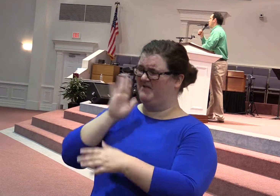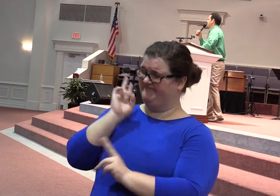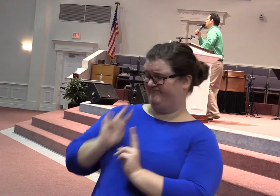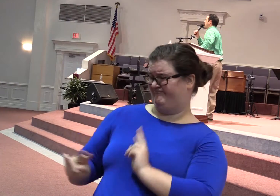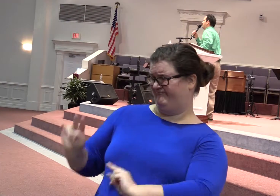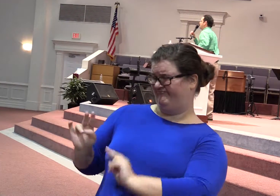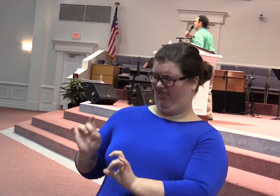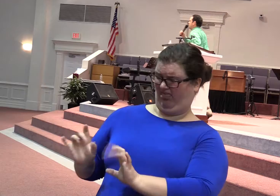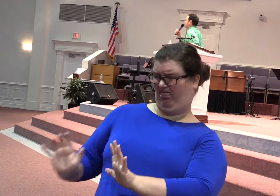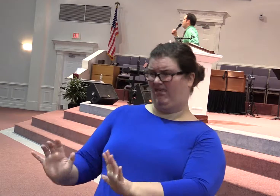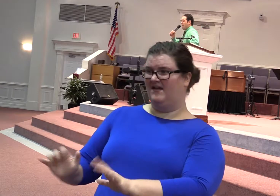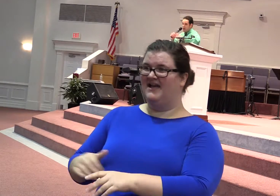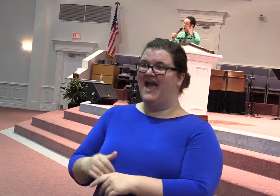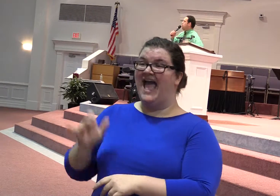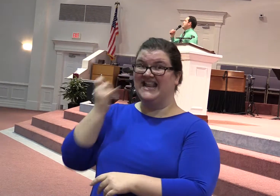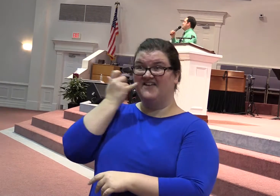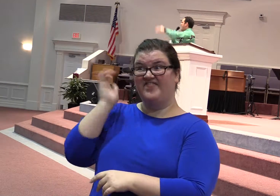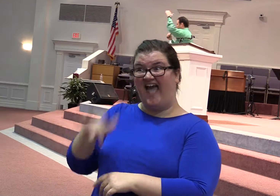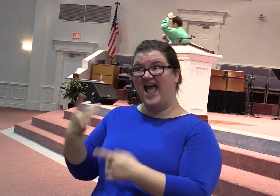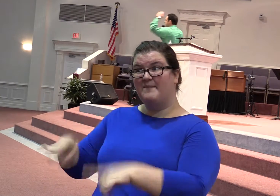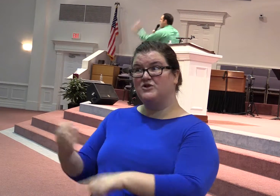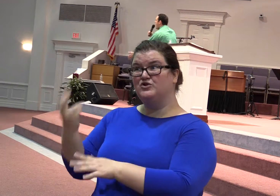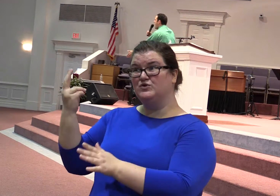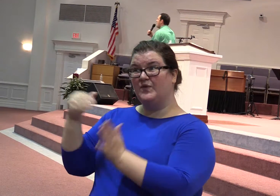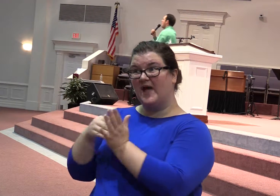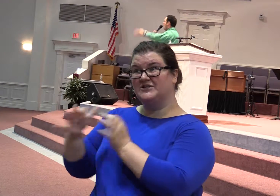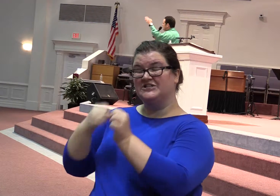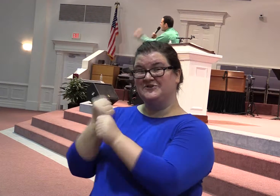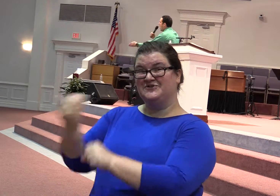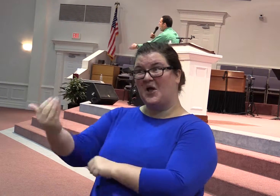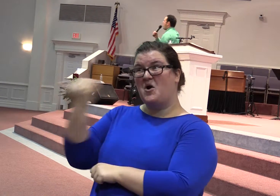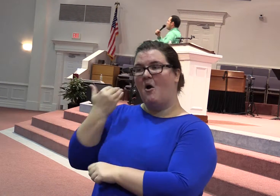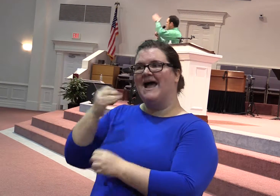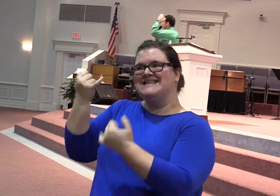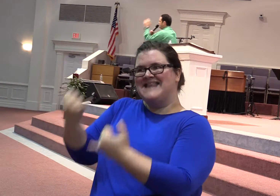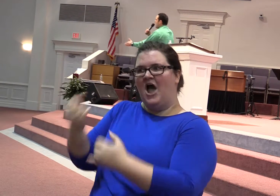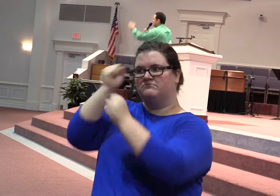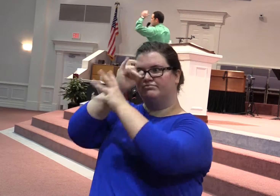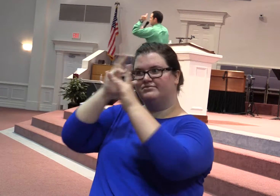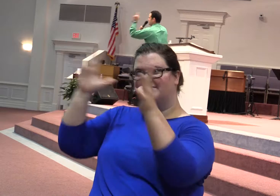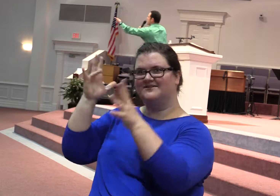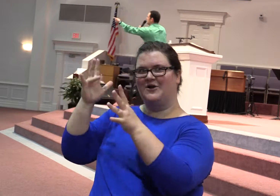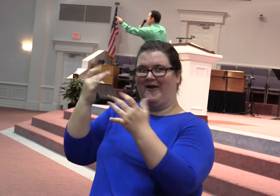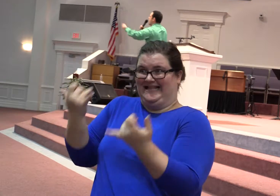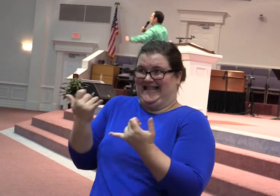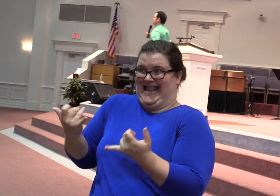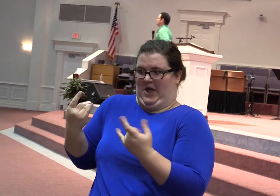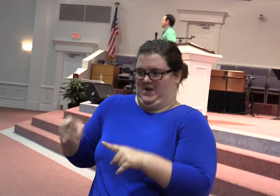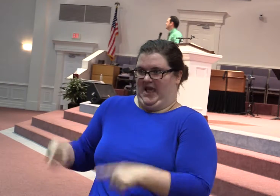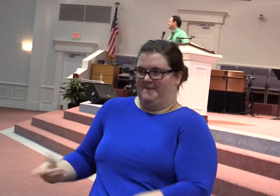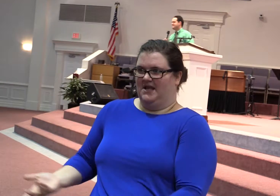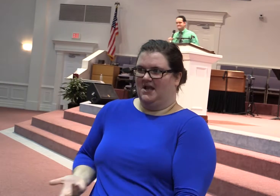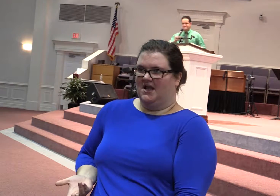that was 2,000 years ago, imagine it now what Paul would say to a son in Christ.